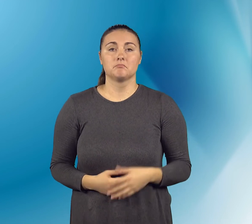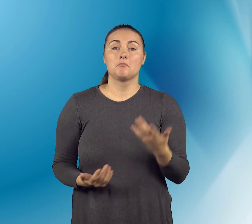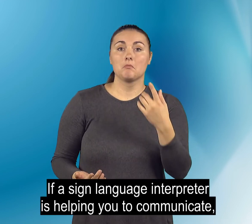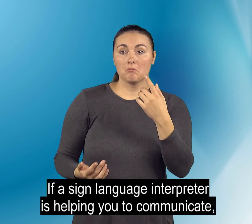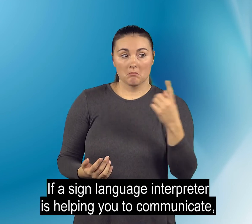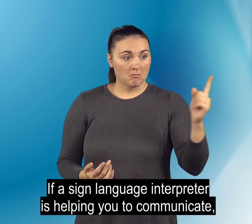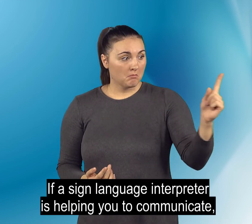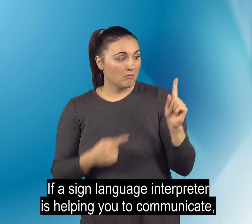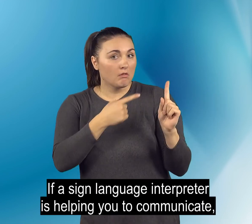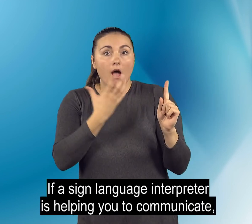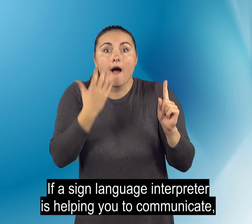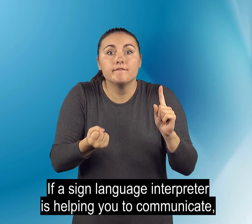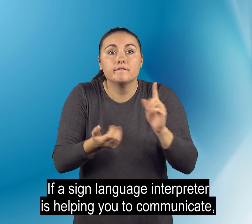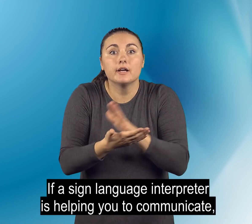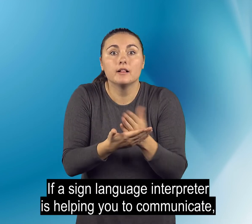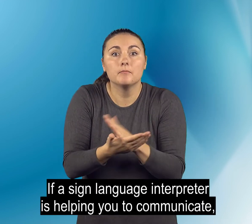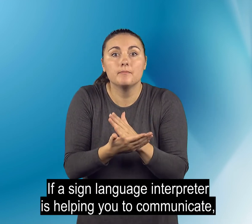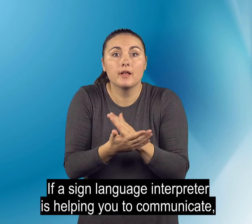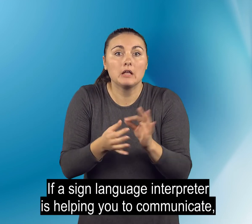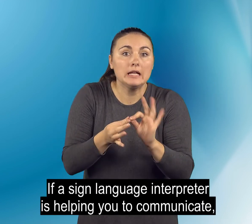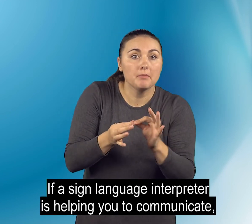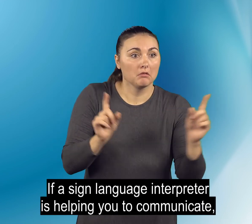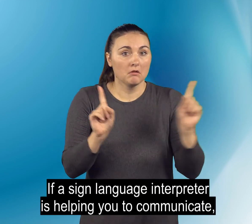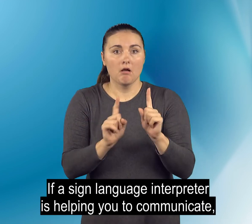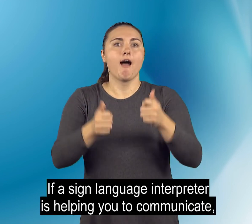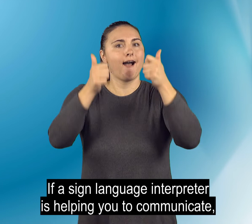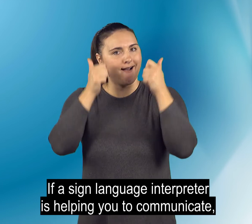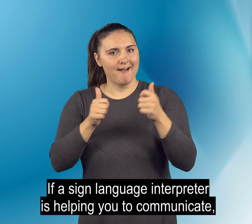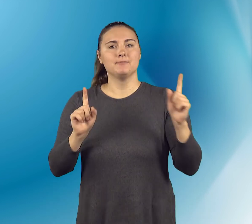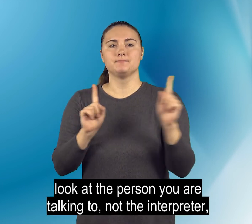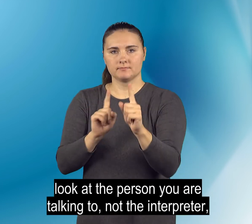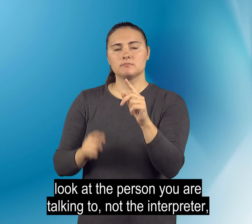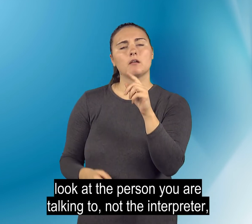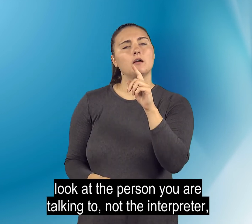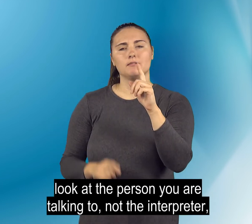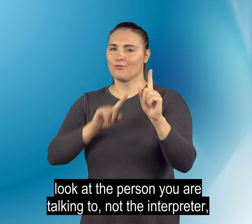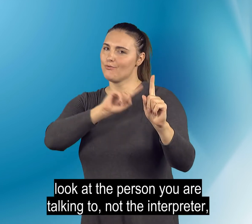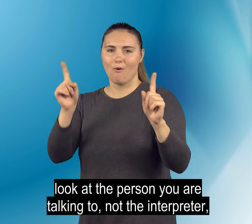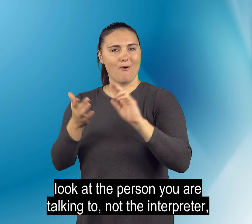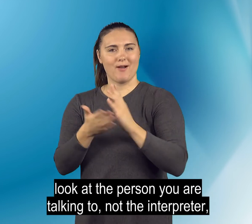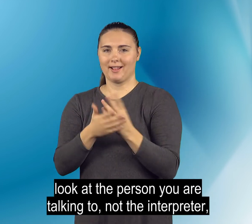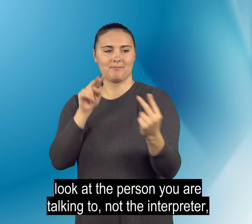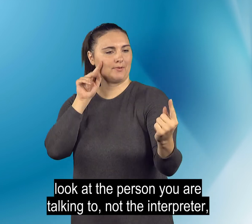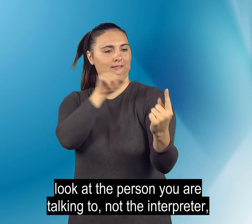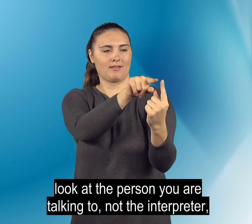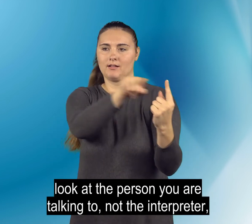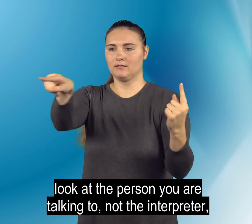If a sign language interpreter is helping you to communicate, look at the person you are talking to, not